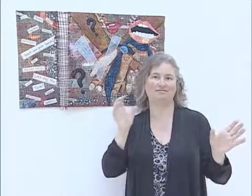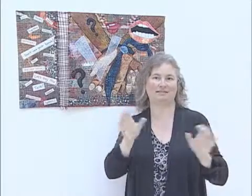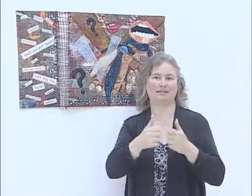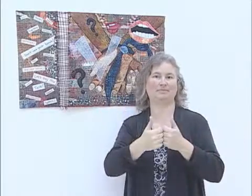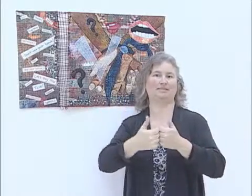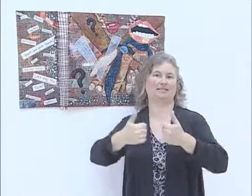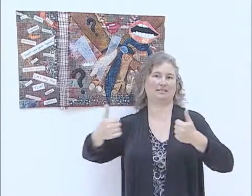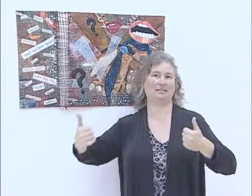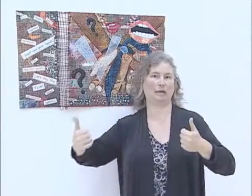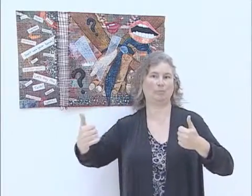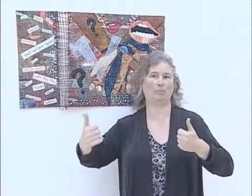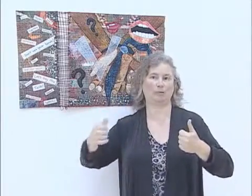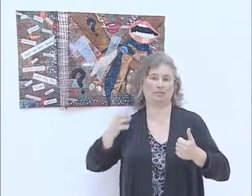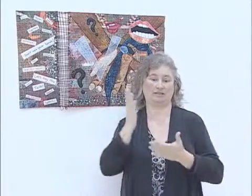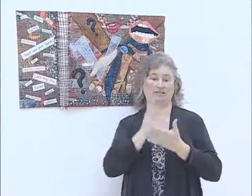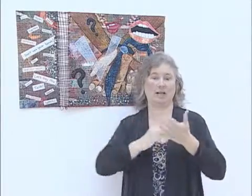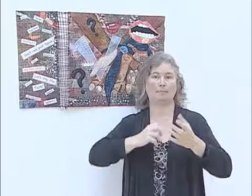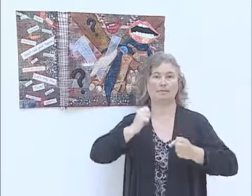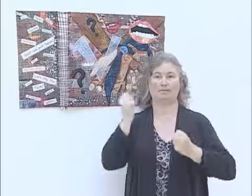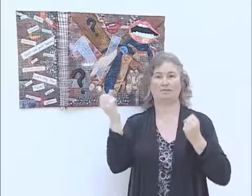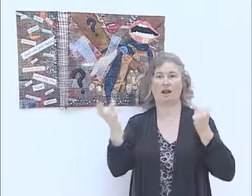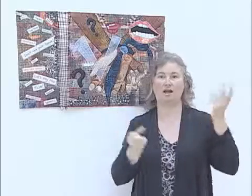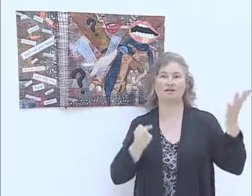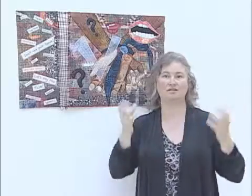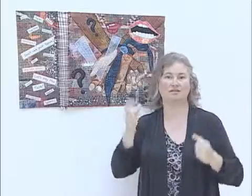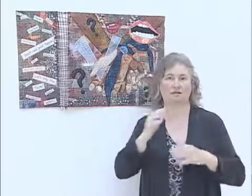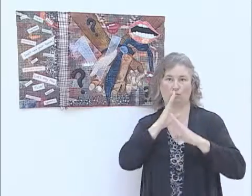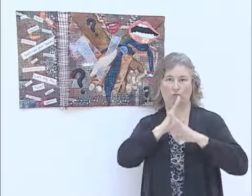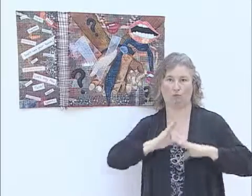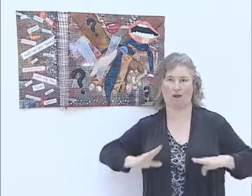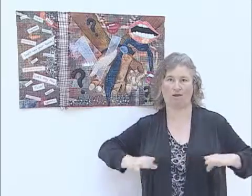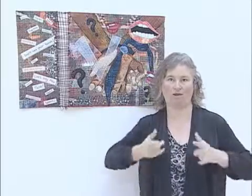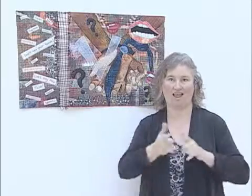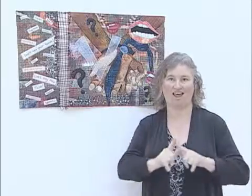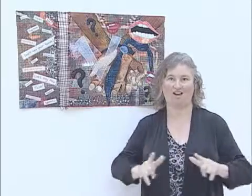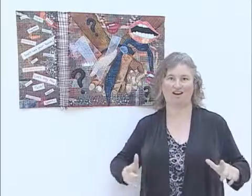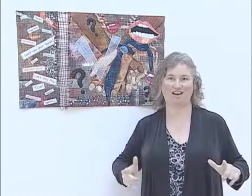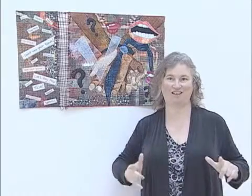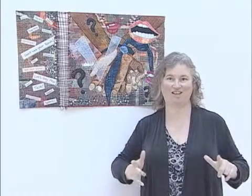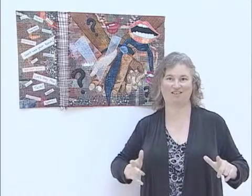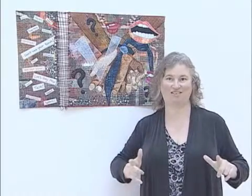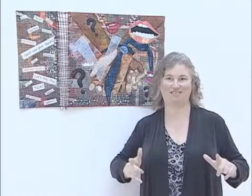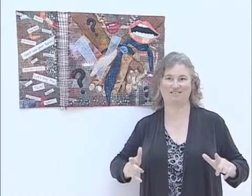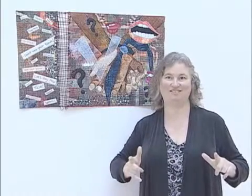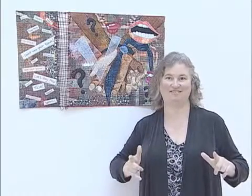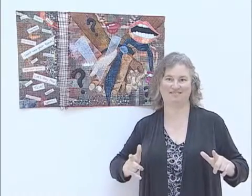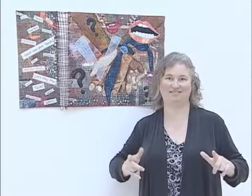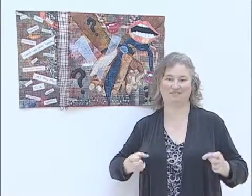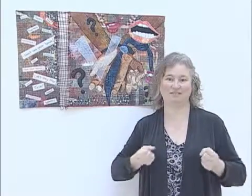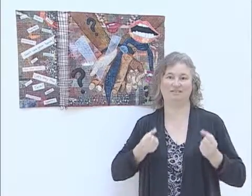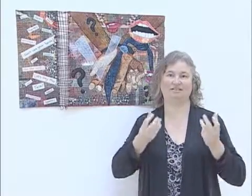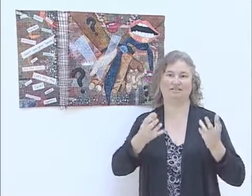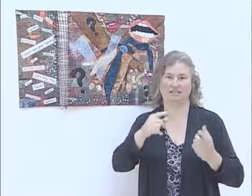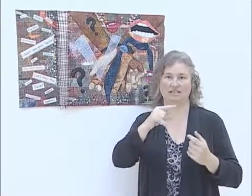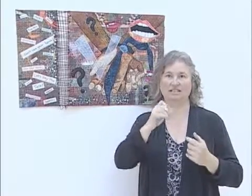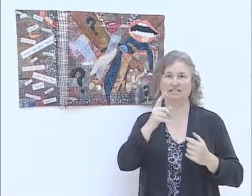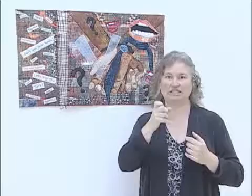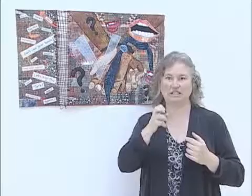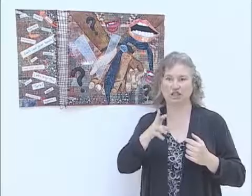get that people are speaking to us. Sign language is a silent language, so I have that in one part of